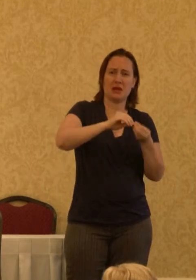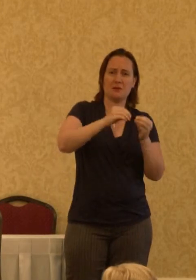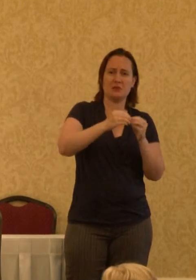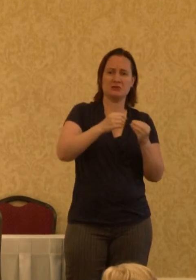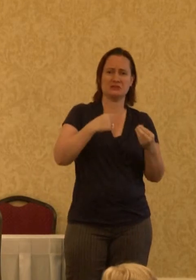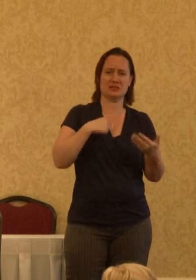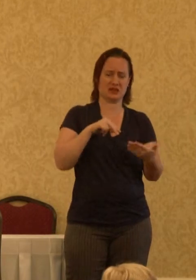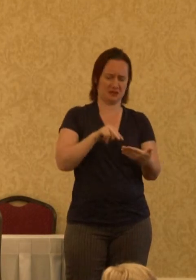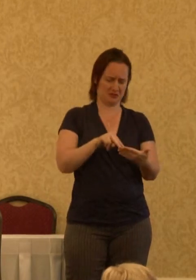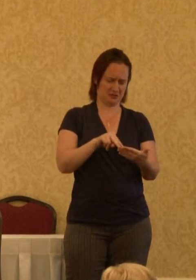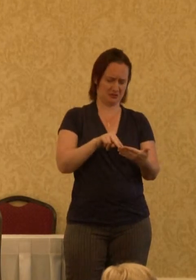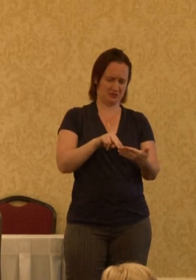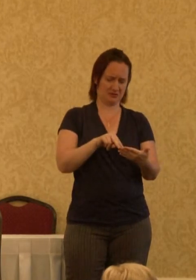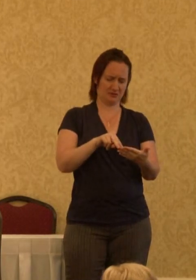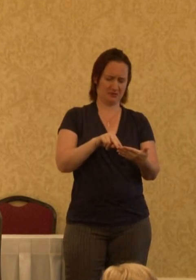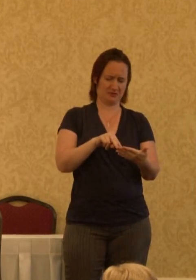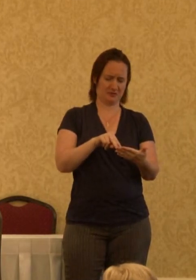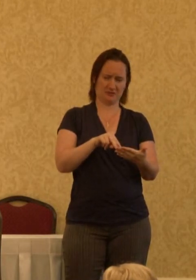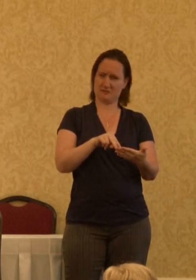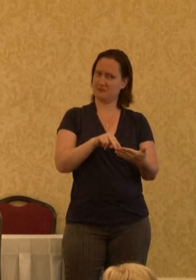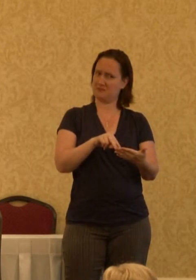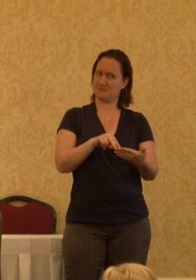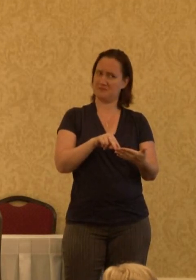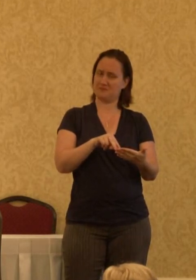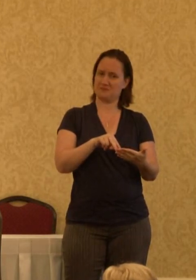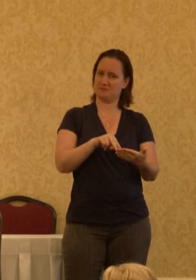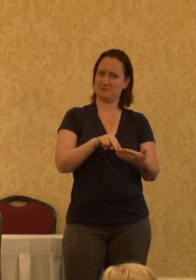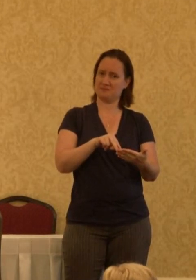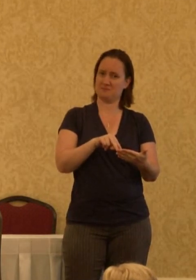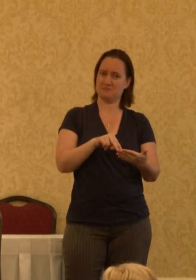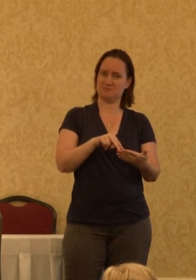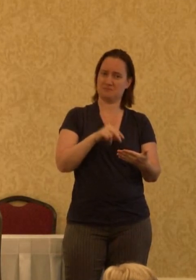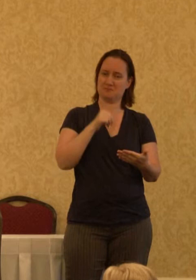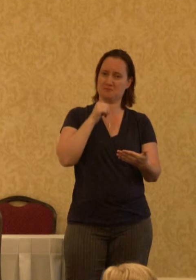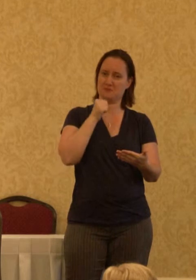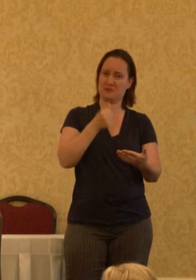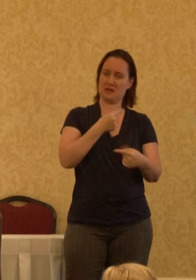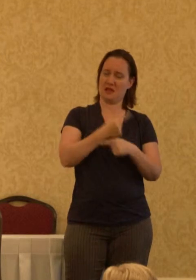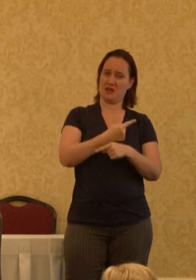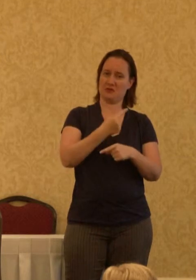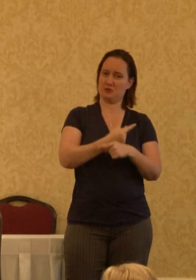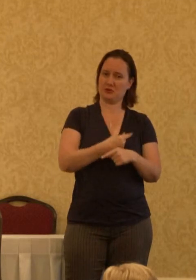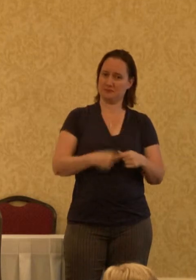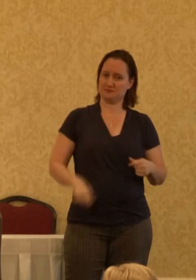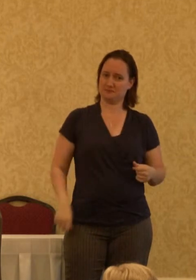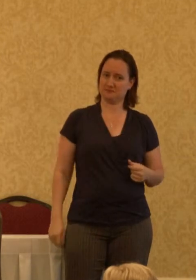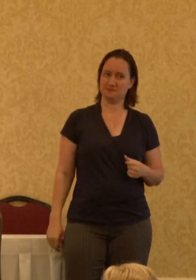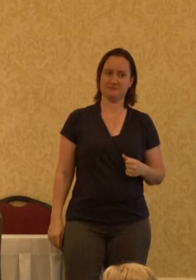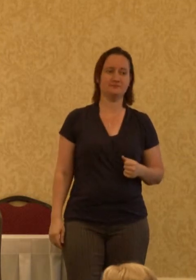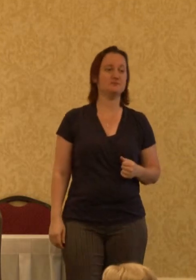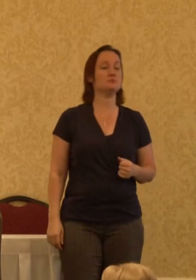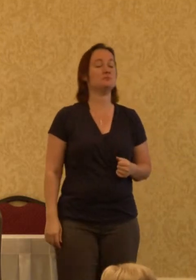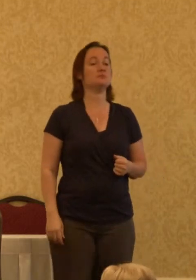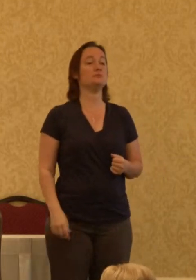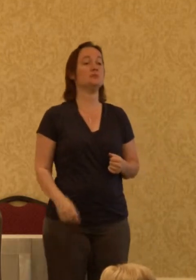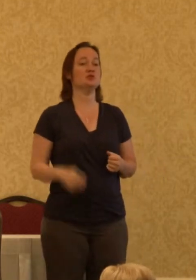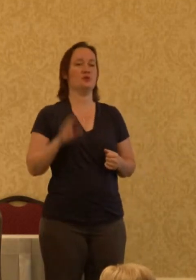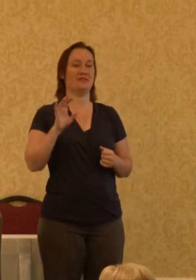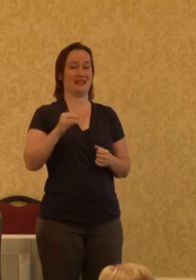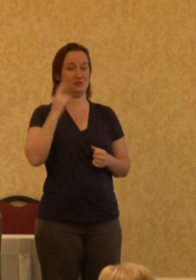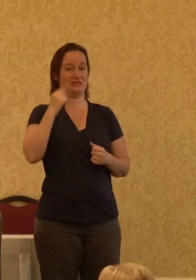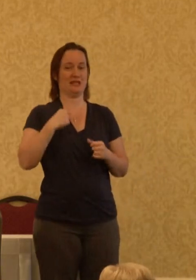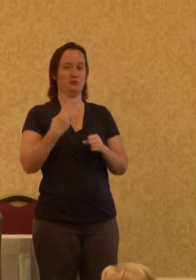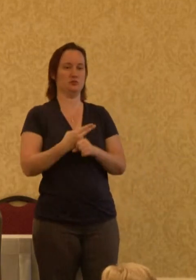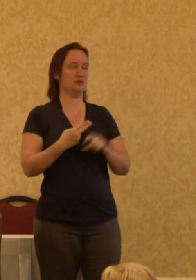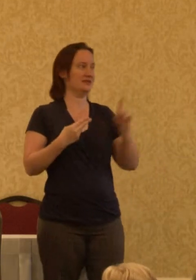like, that's just not accurate. So that's why I'm using these numbers. And